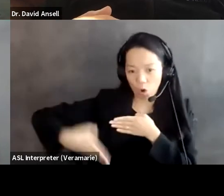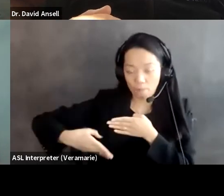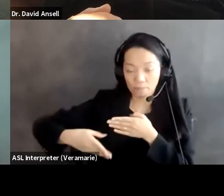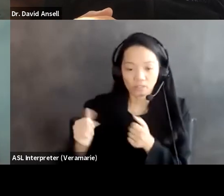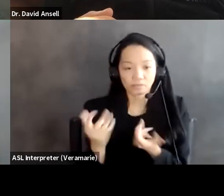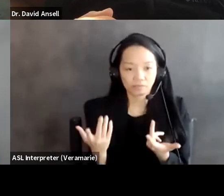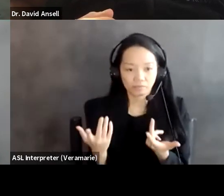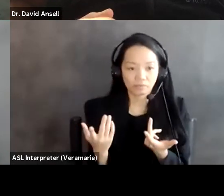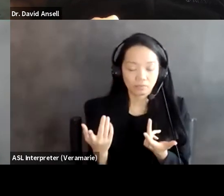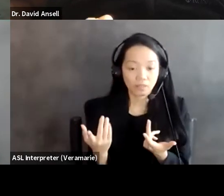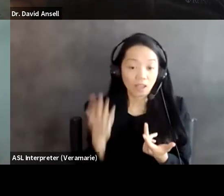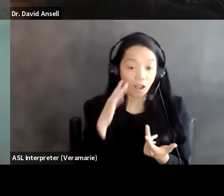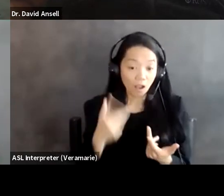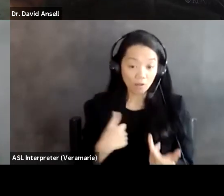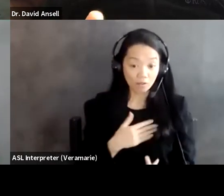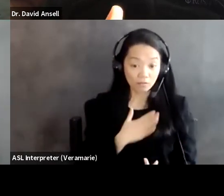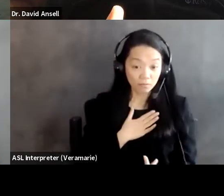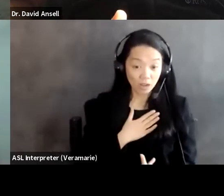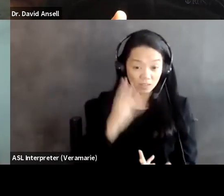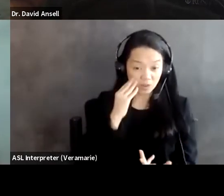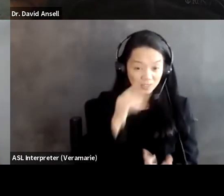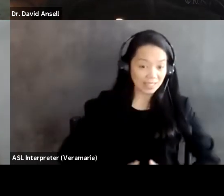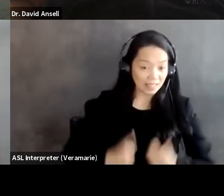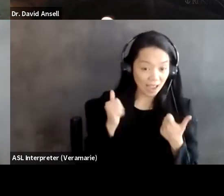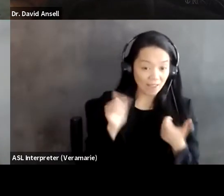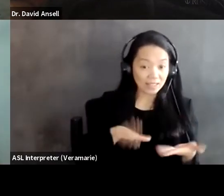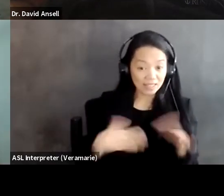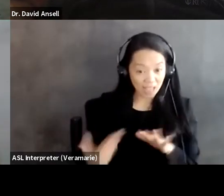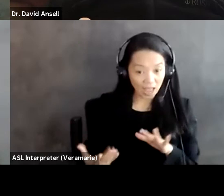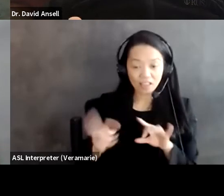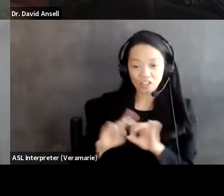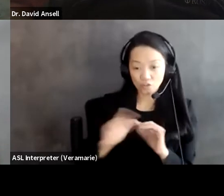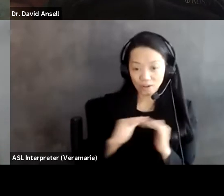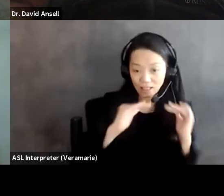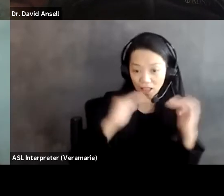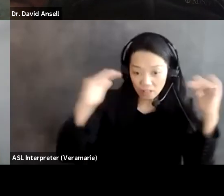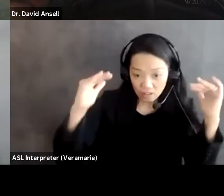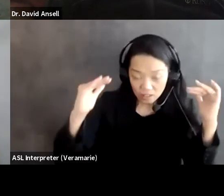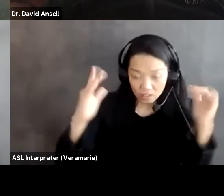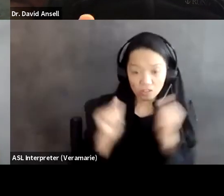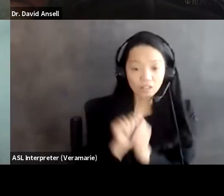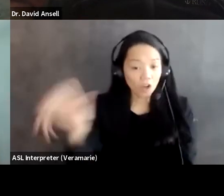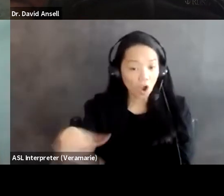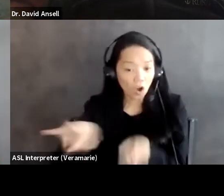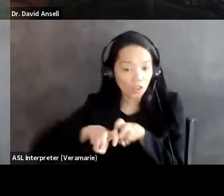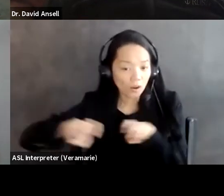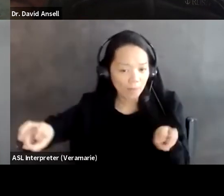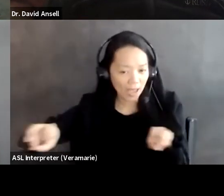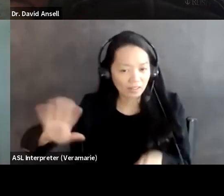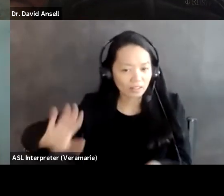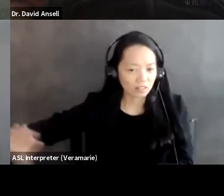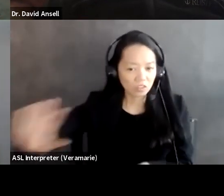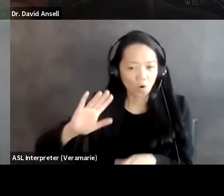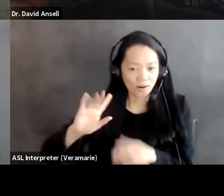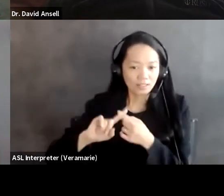with life and death, it's health, but it's actually on multiple different level. And we've heard from the other panelists, and to discuss